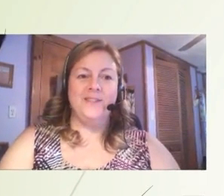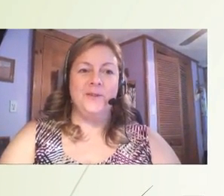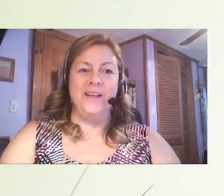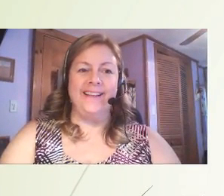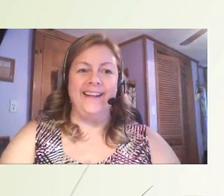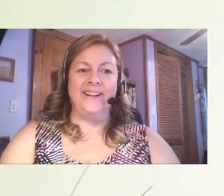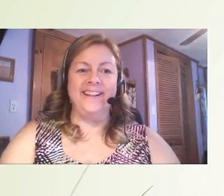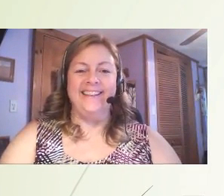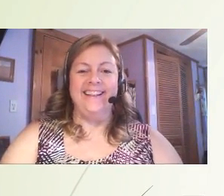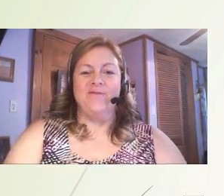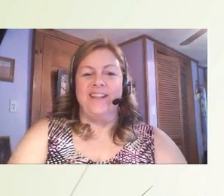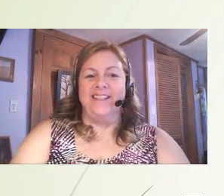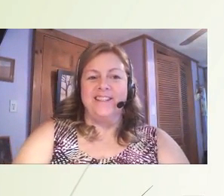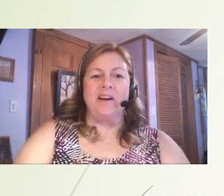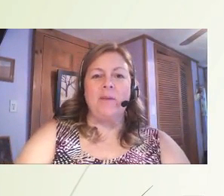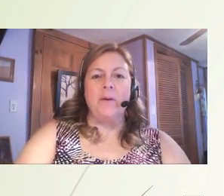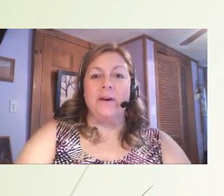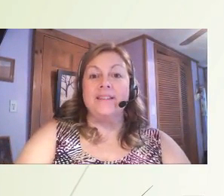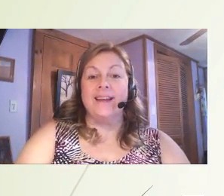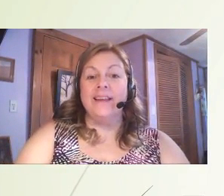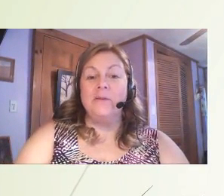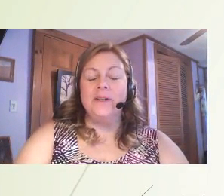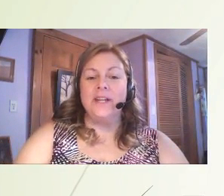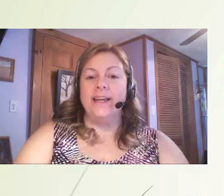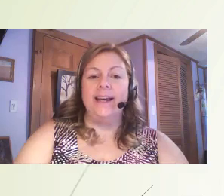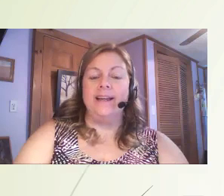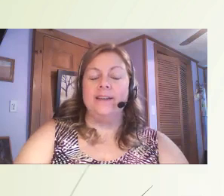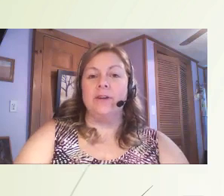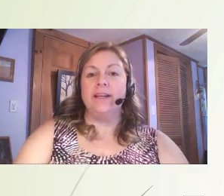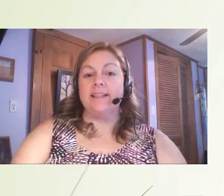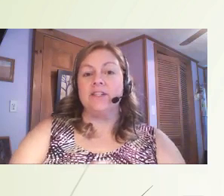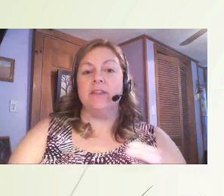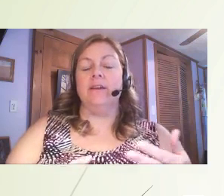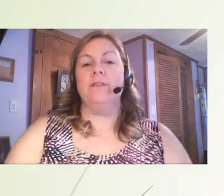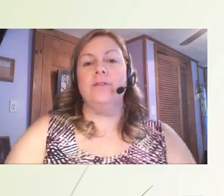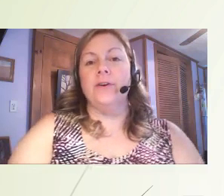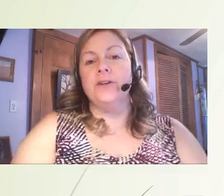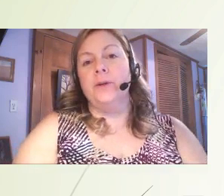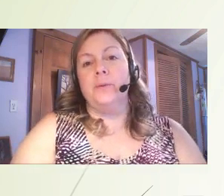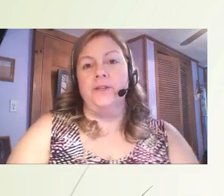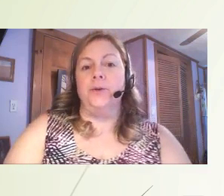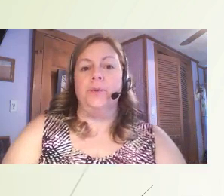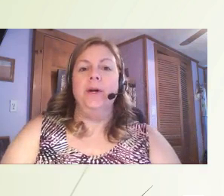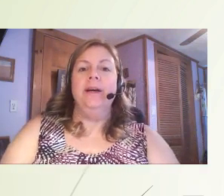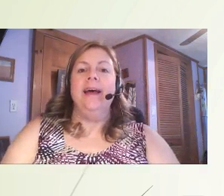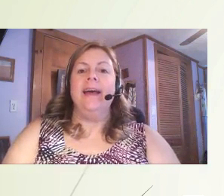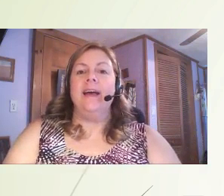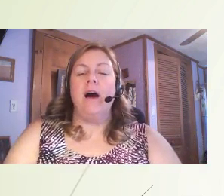Hi, Judy Weekly here. I'm going to talk about American Sign Language and connect it to the third unit we